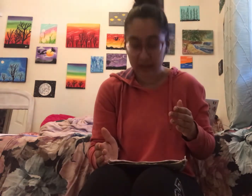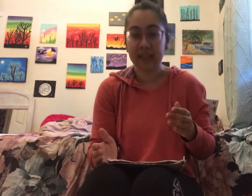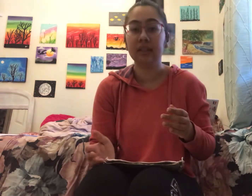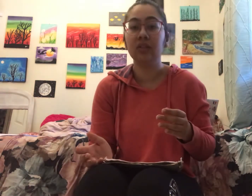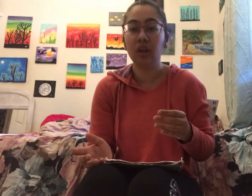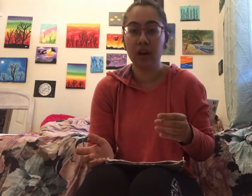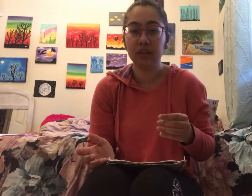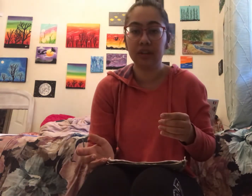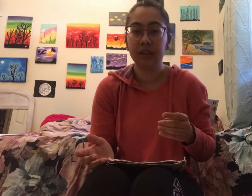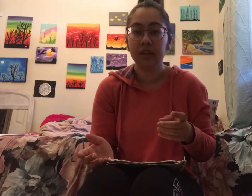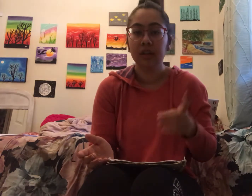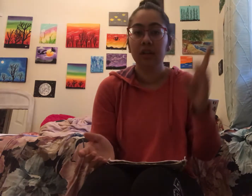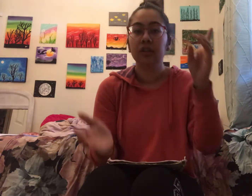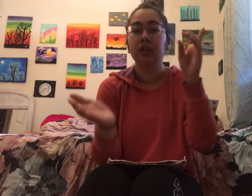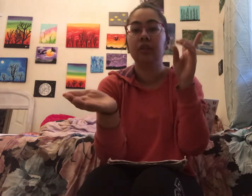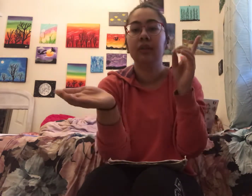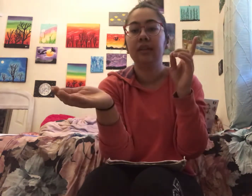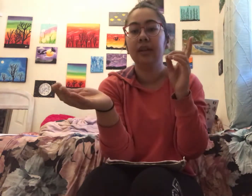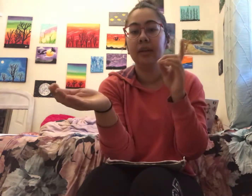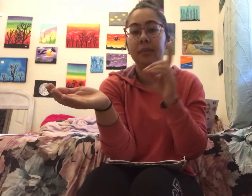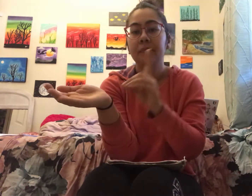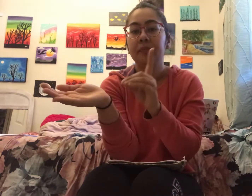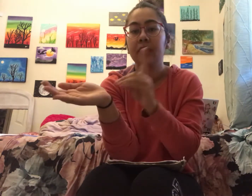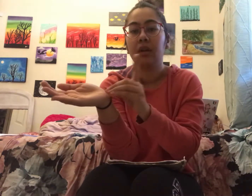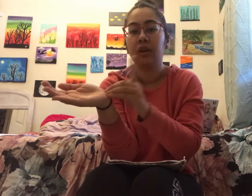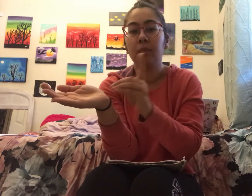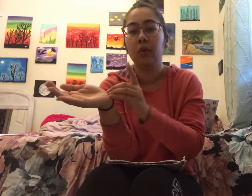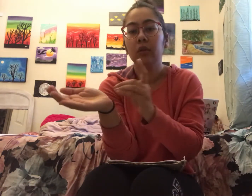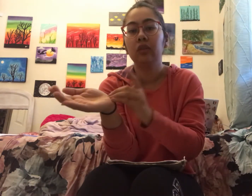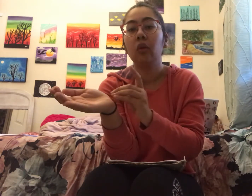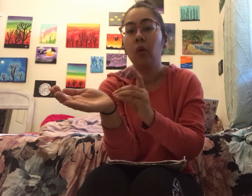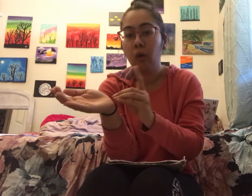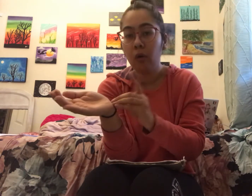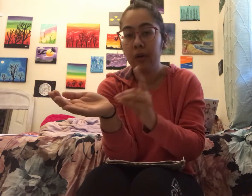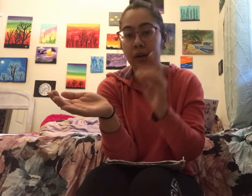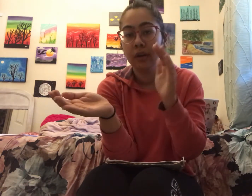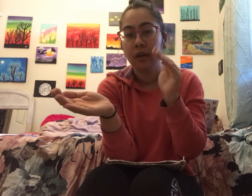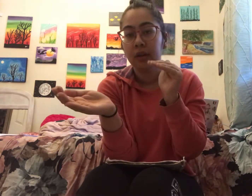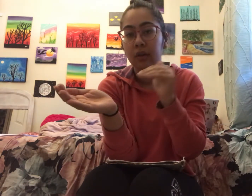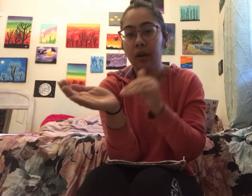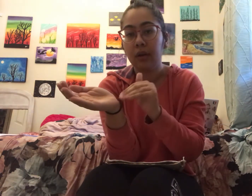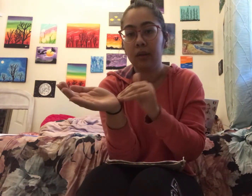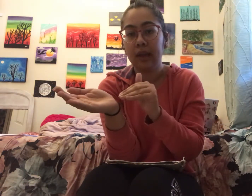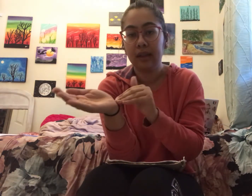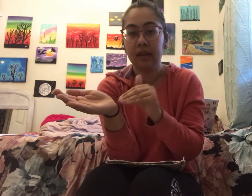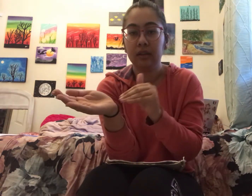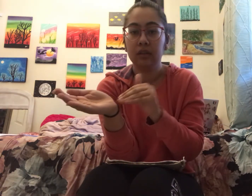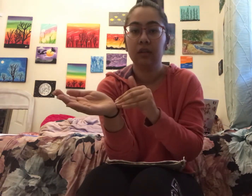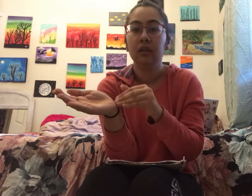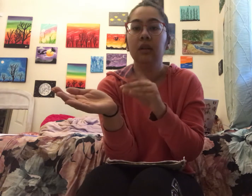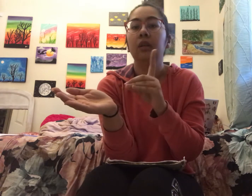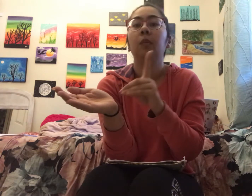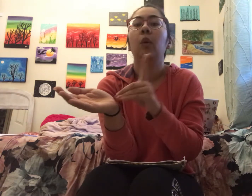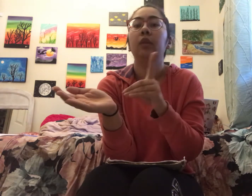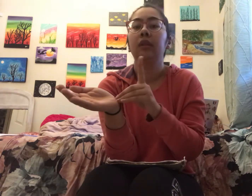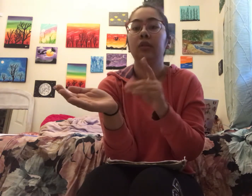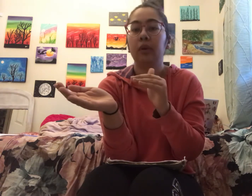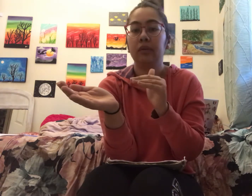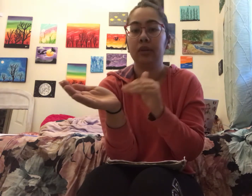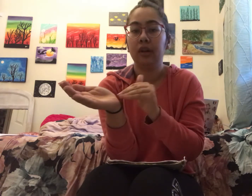Next is doctor. So you do a D on your pulse, or you can go like this. Both of these work for